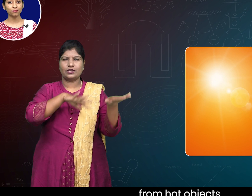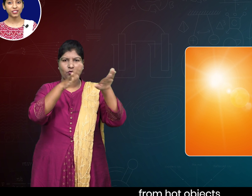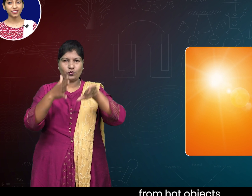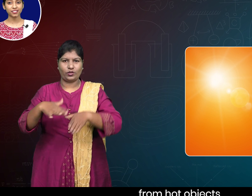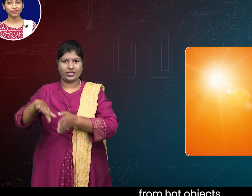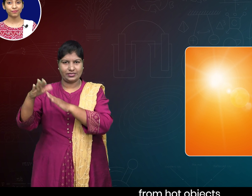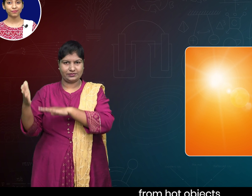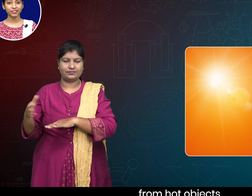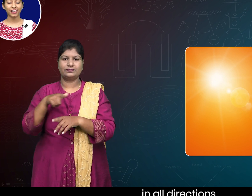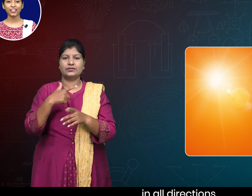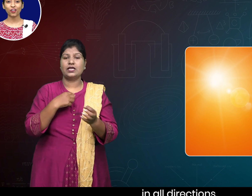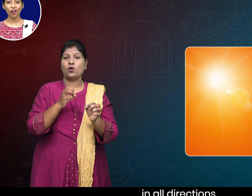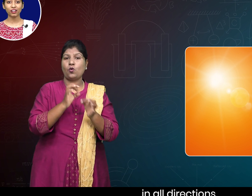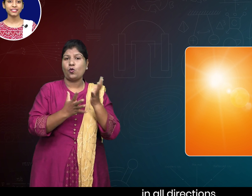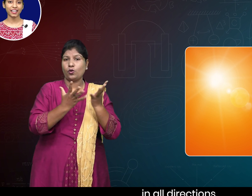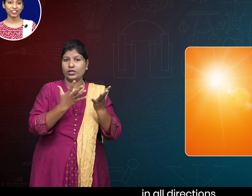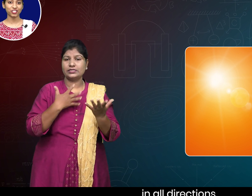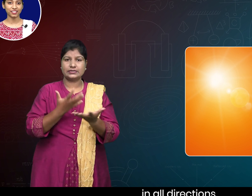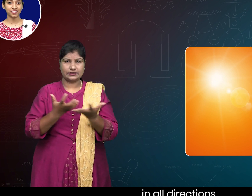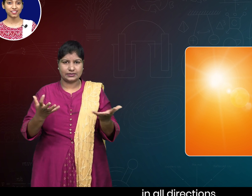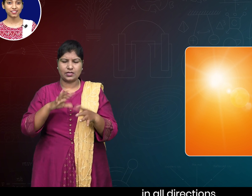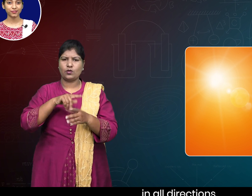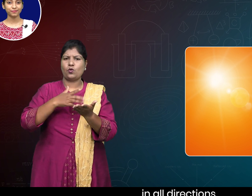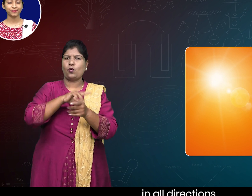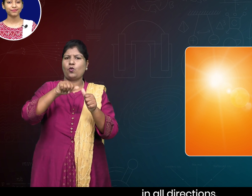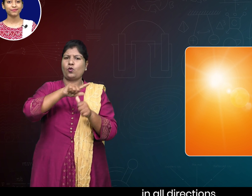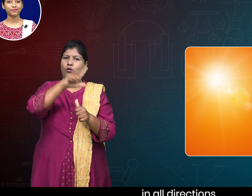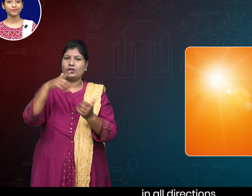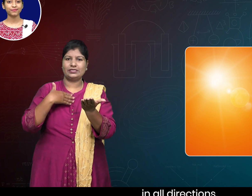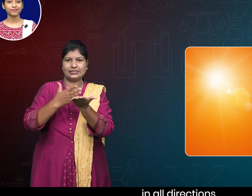hot objects in all directions.